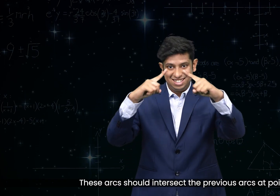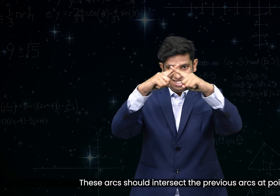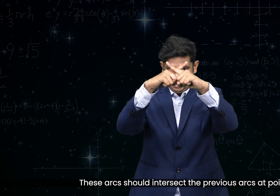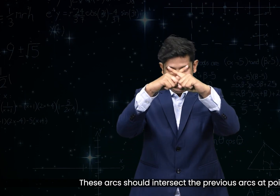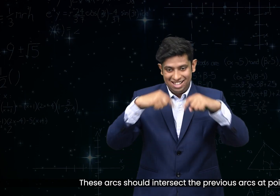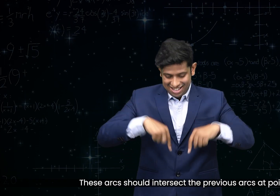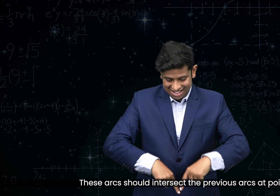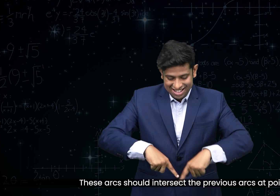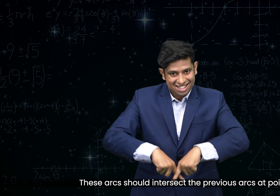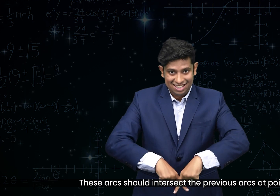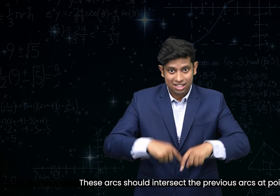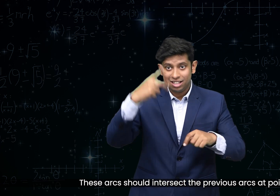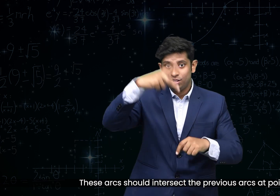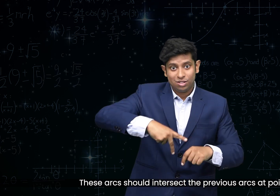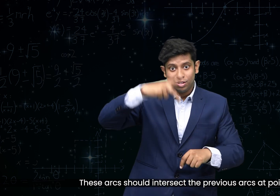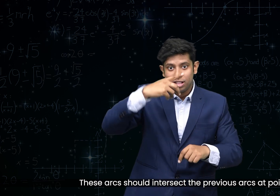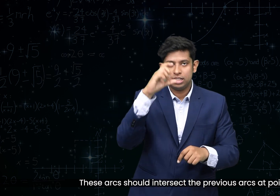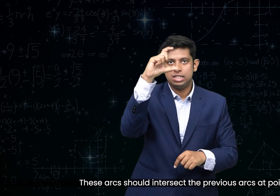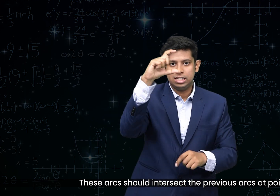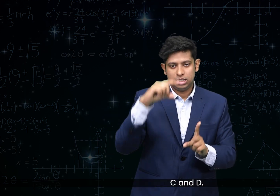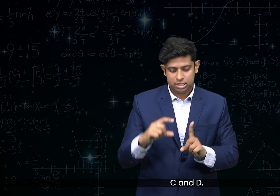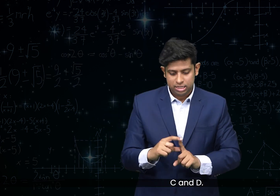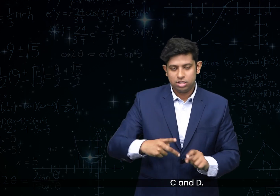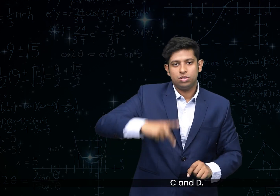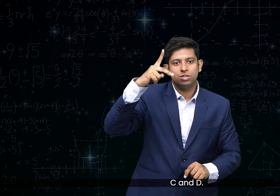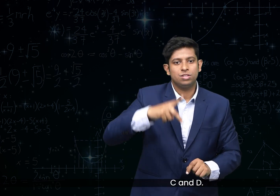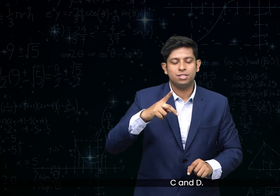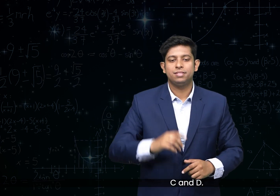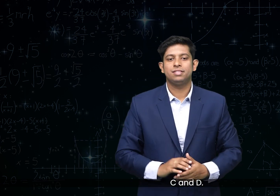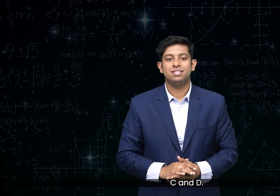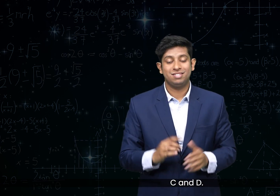These arcs should intersect the previous arcs at points C and D.